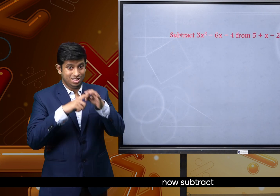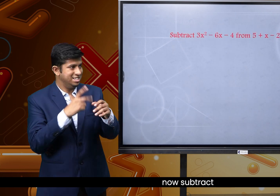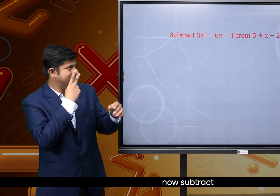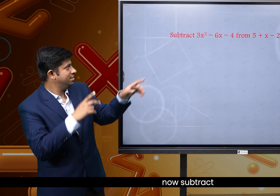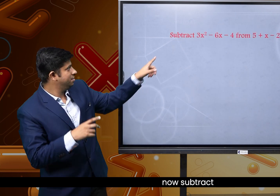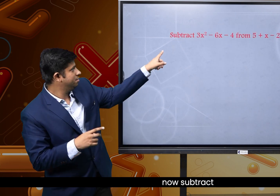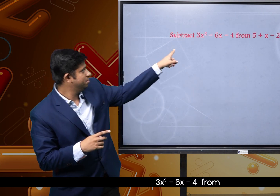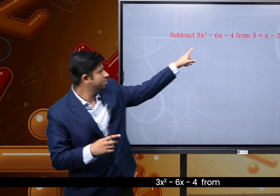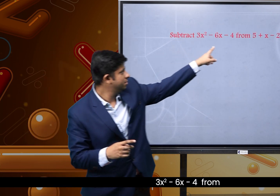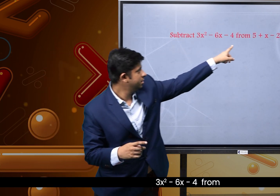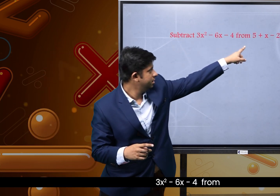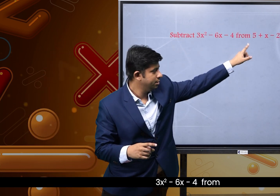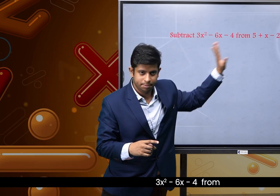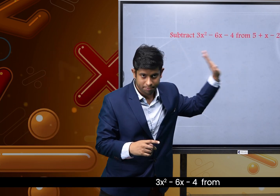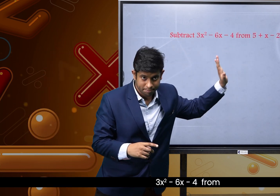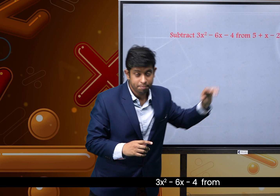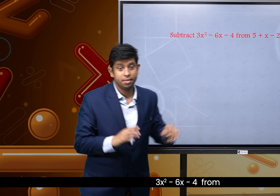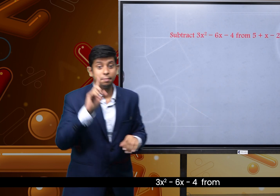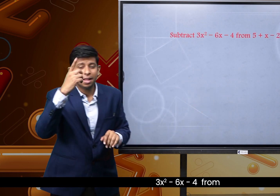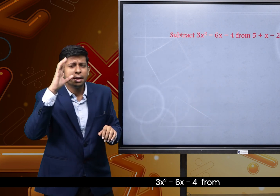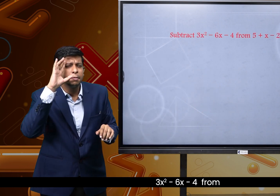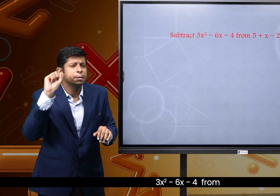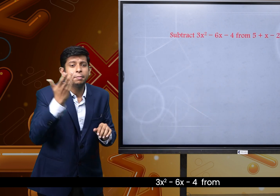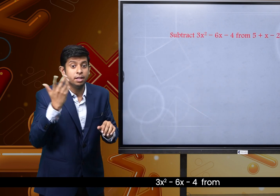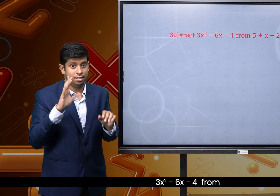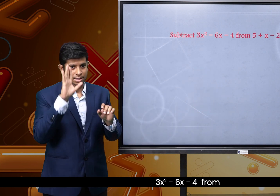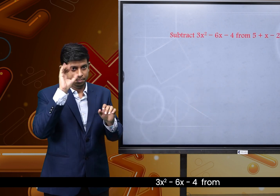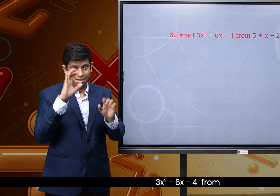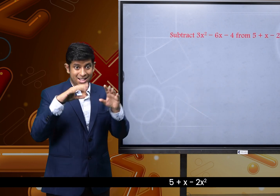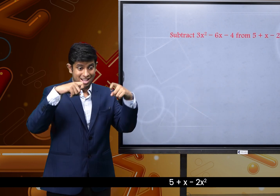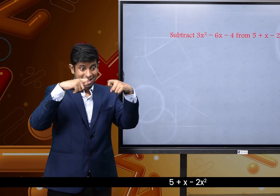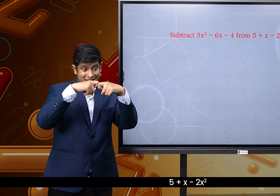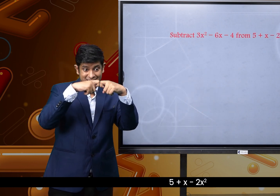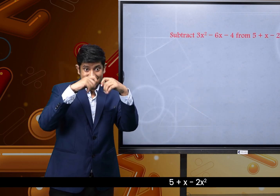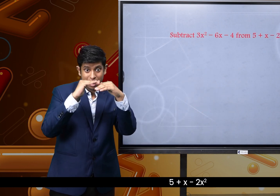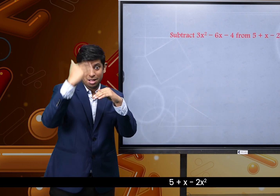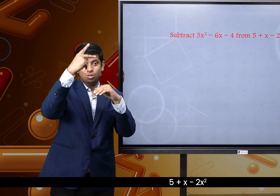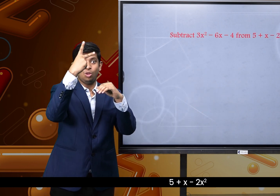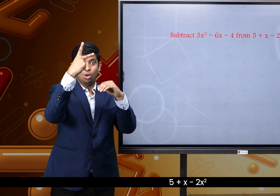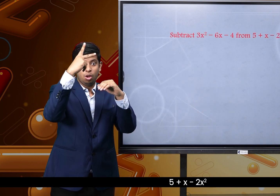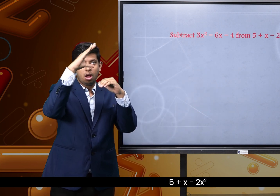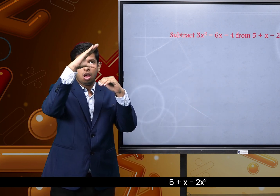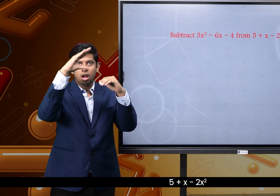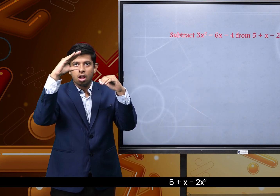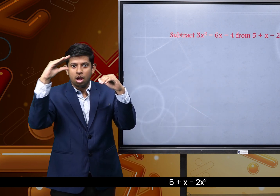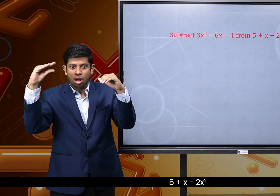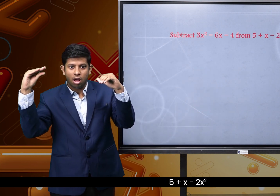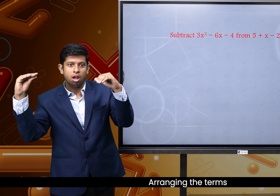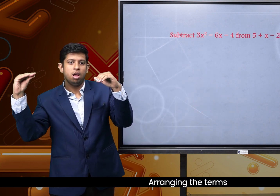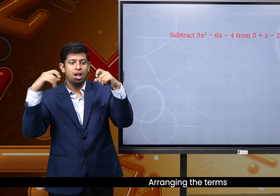Now subtract 3x square minus 6x minus 4 from 5 plus x minus 2x square. Arranging